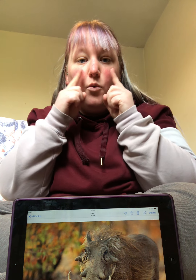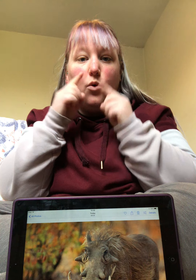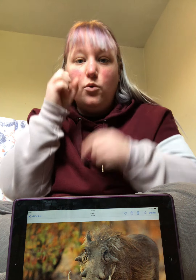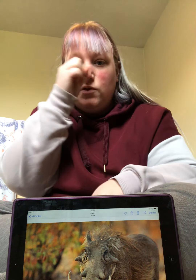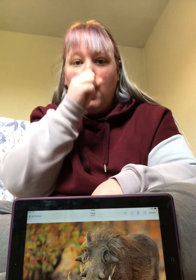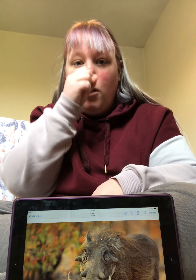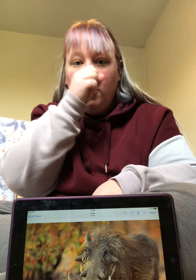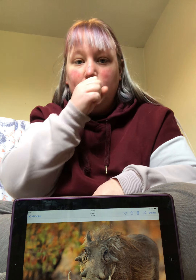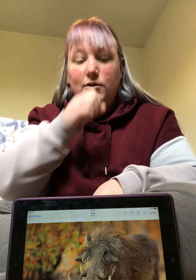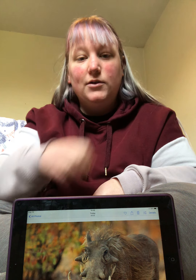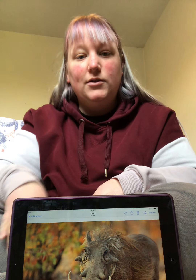warthog?